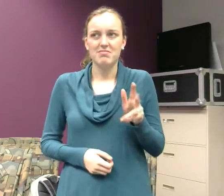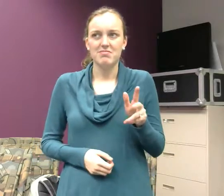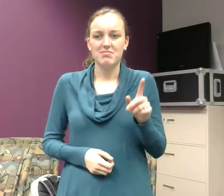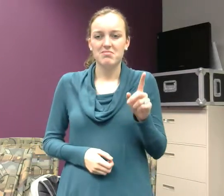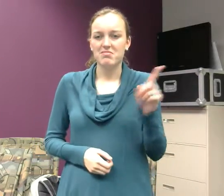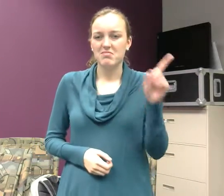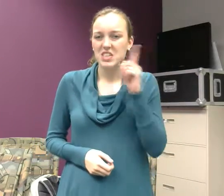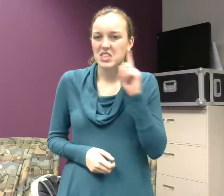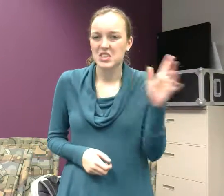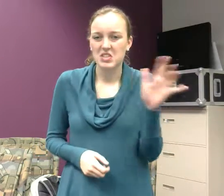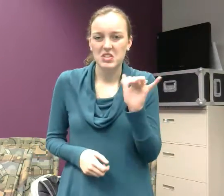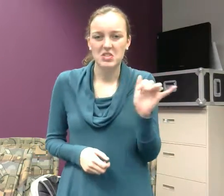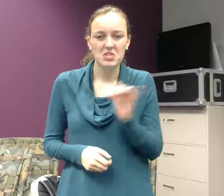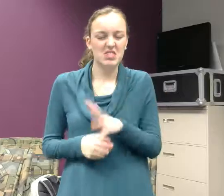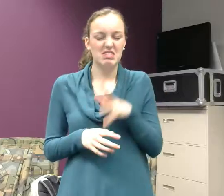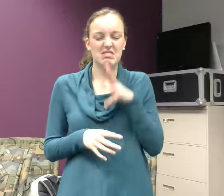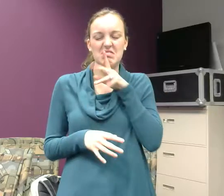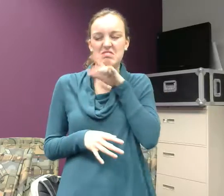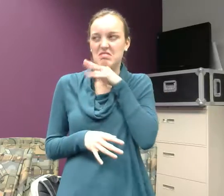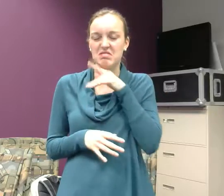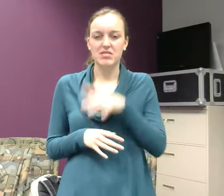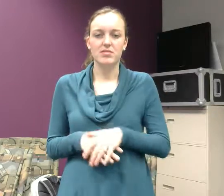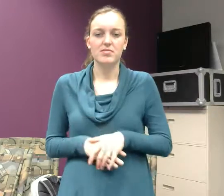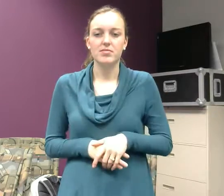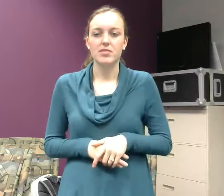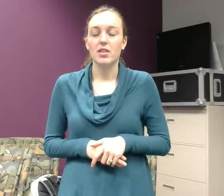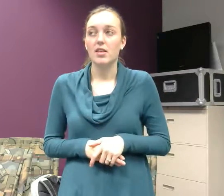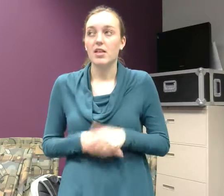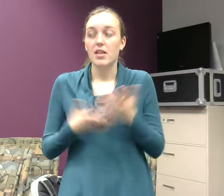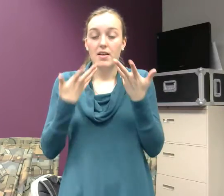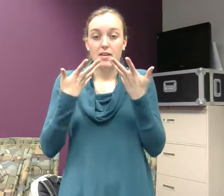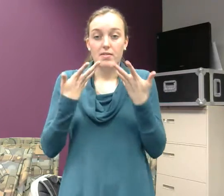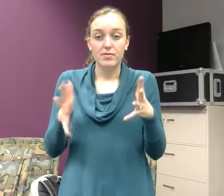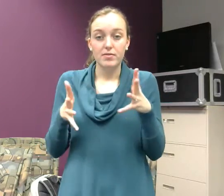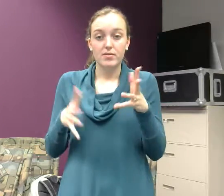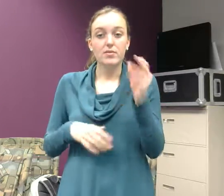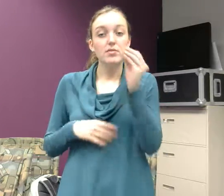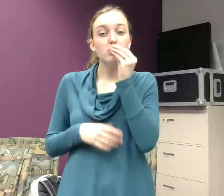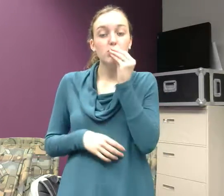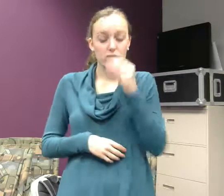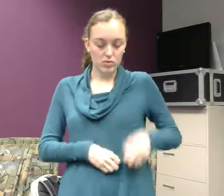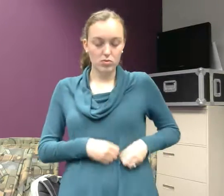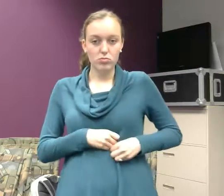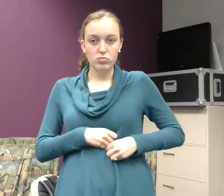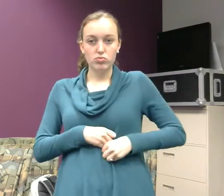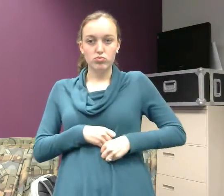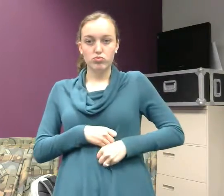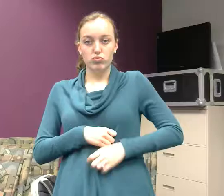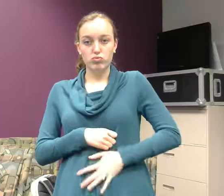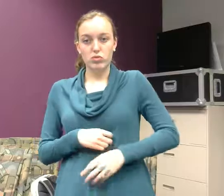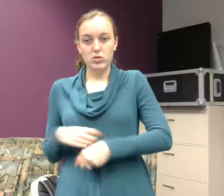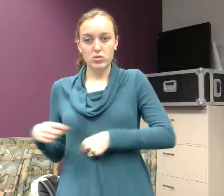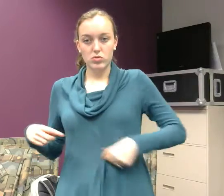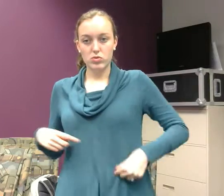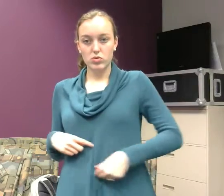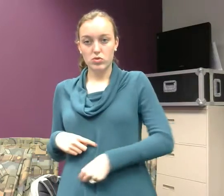important. Then the food is pushed into the intestines, and the intestines, actually the